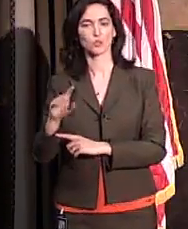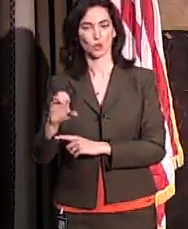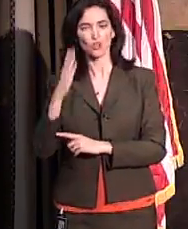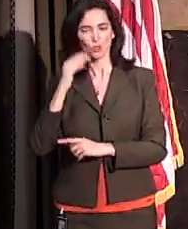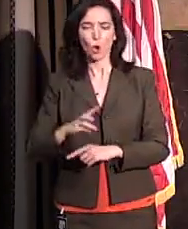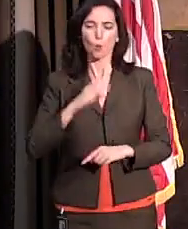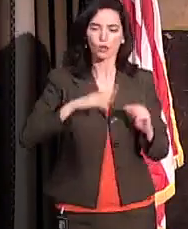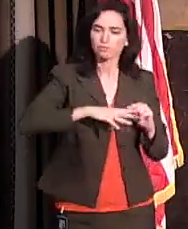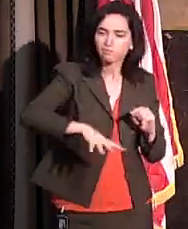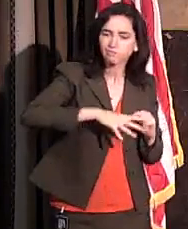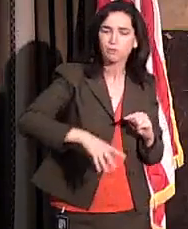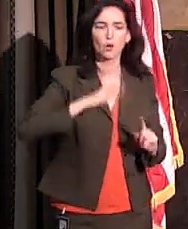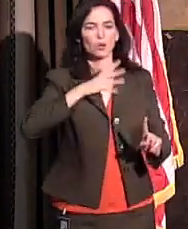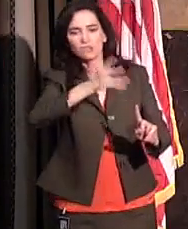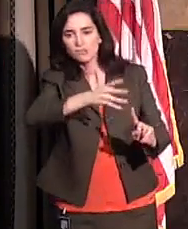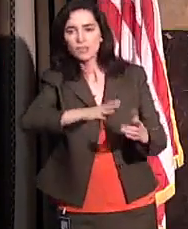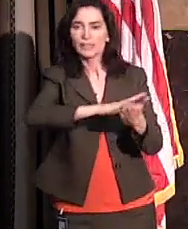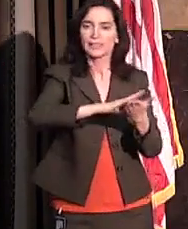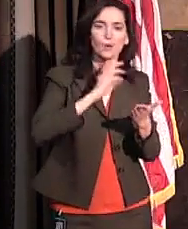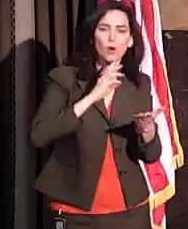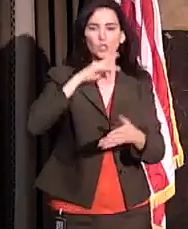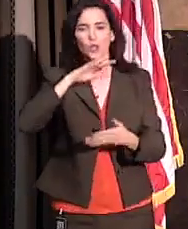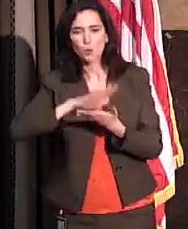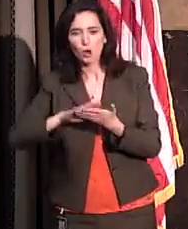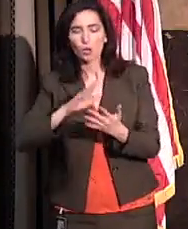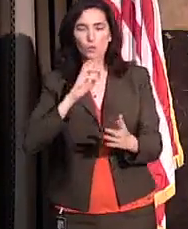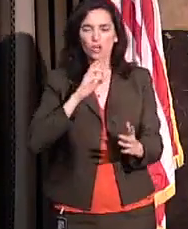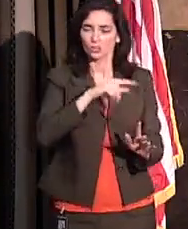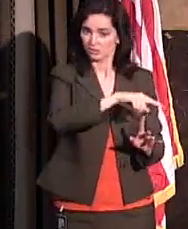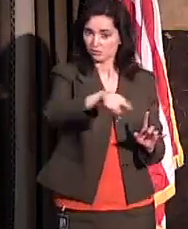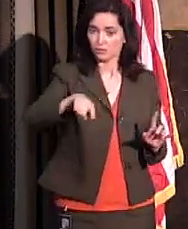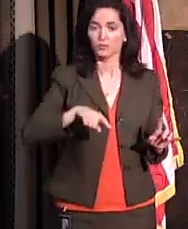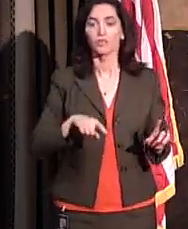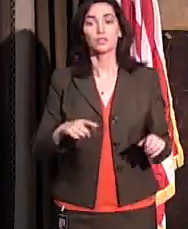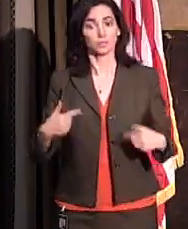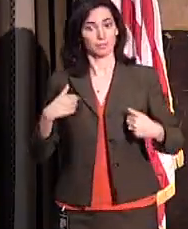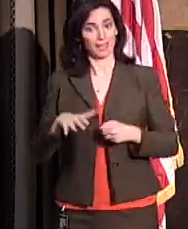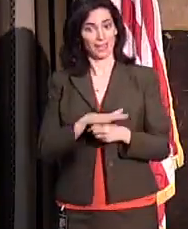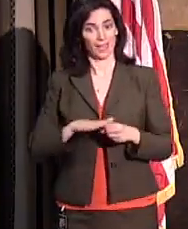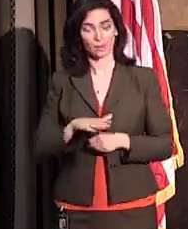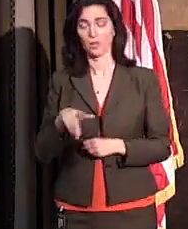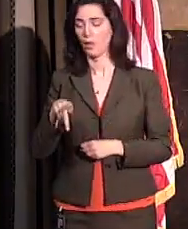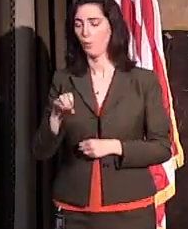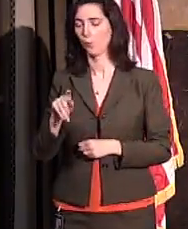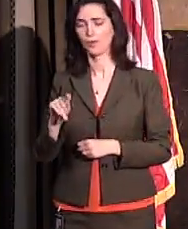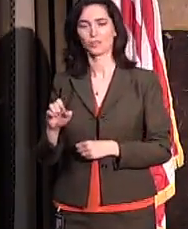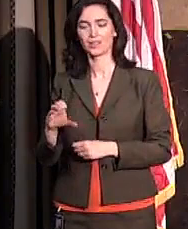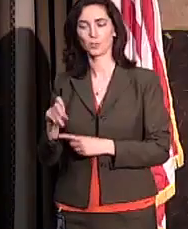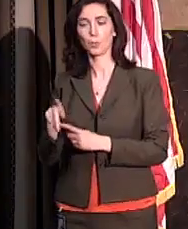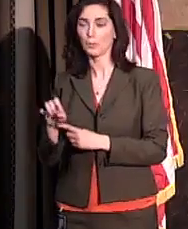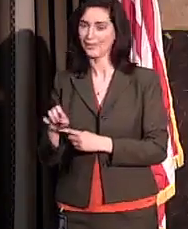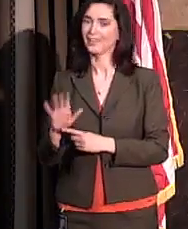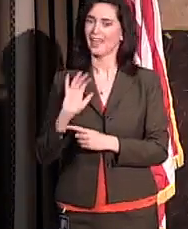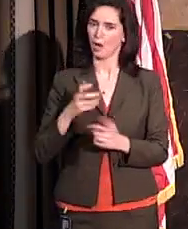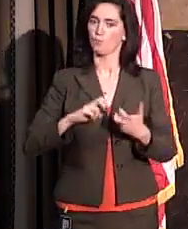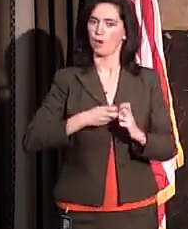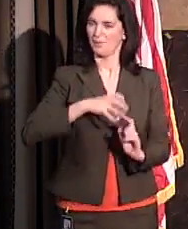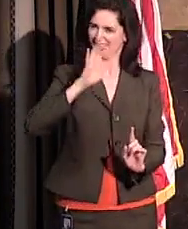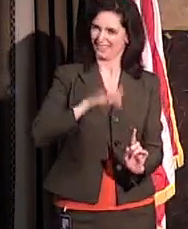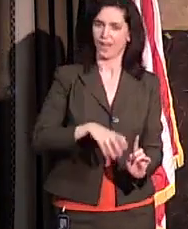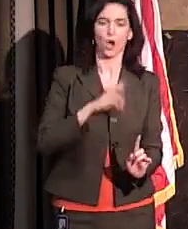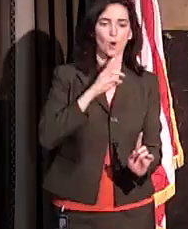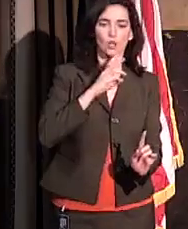where I come from and where I represent in Poincapie, you learn pretty quickly that sewer and water is where that infrastructure